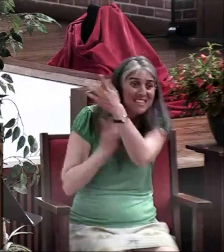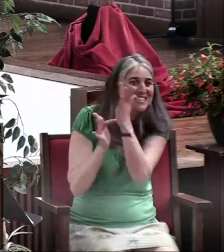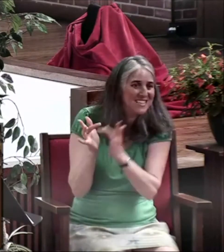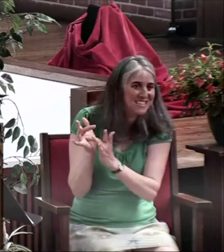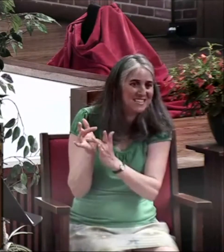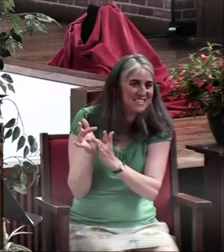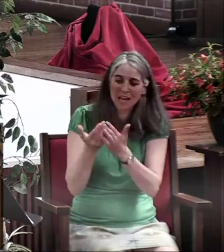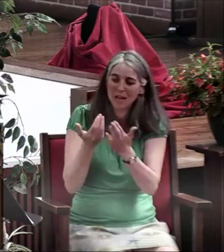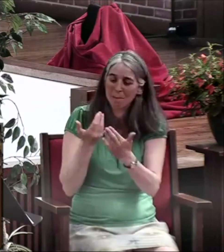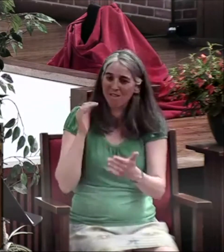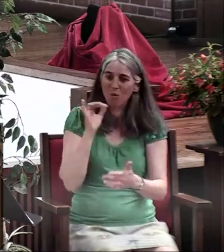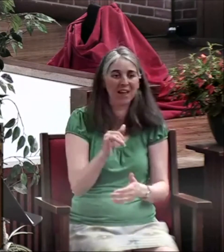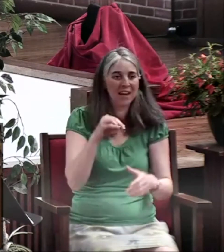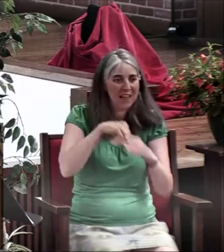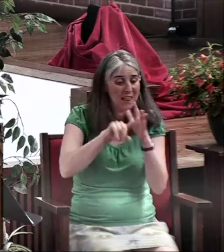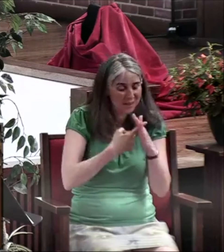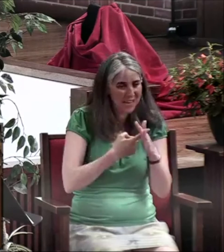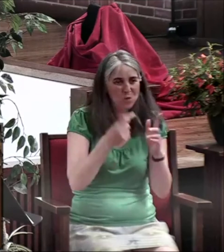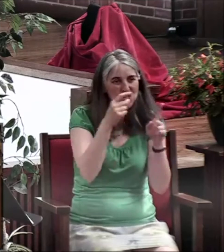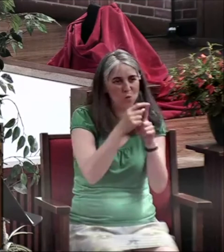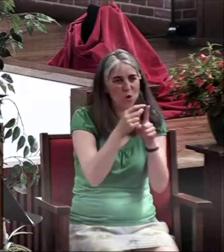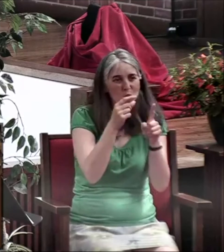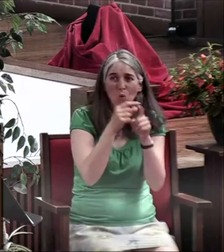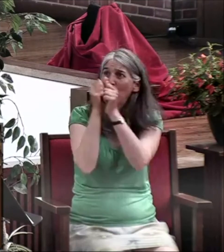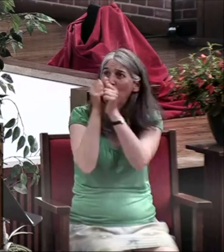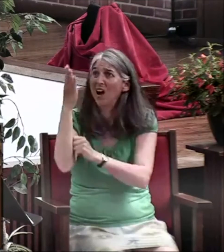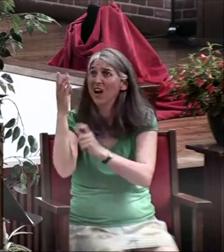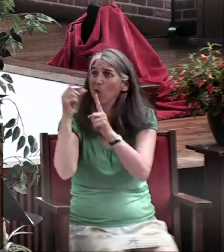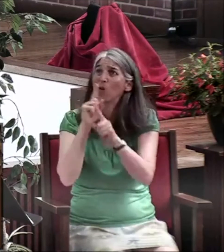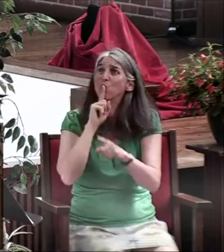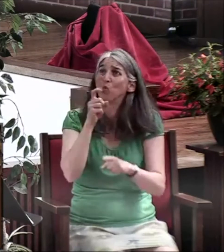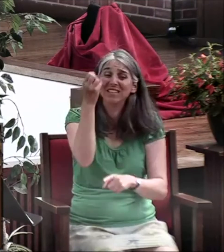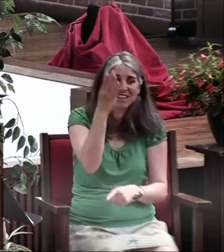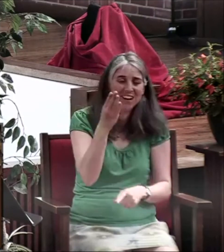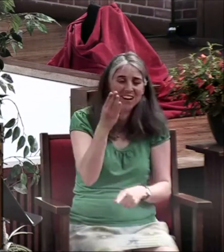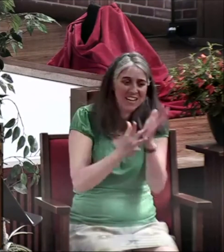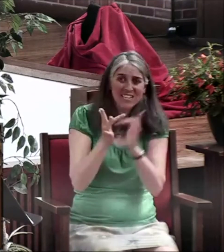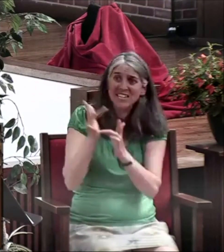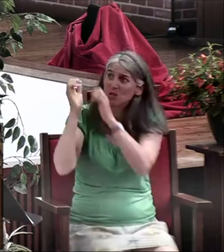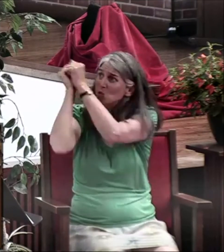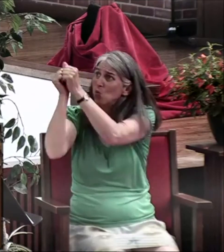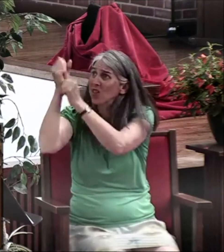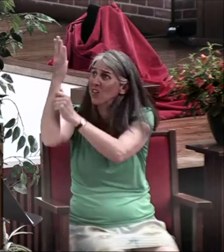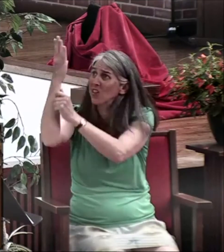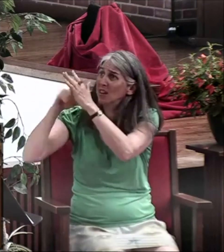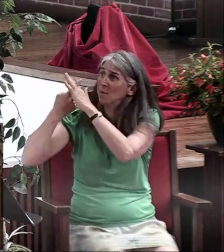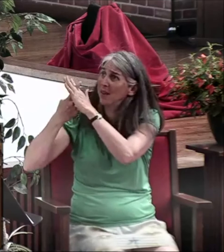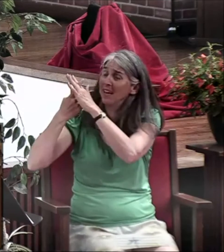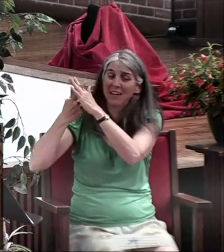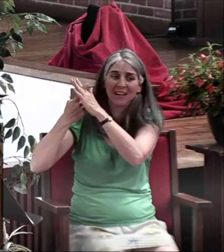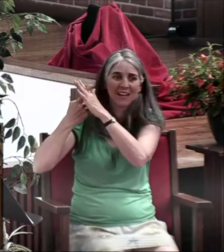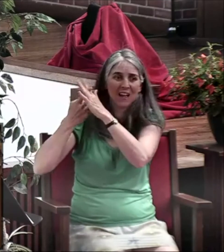Prior to that, you know the words, in the beginning was the Word was with God, and the Word was God. He was with God in the beginning, and then here's the